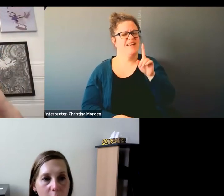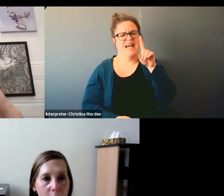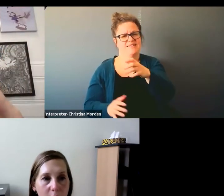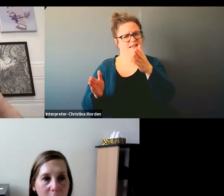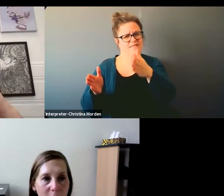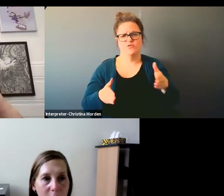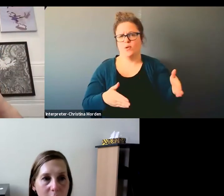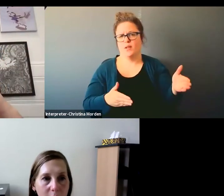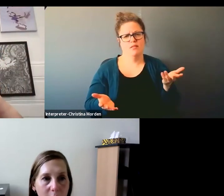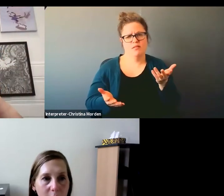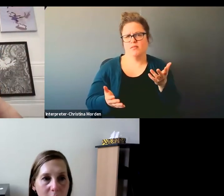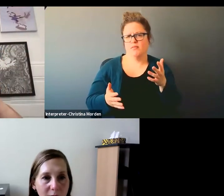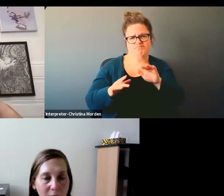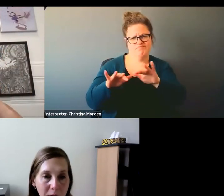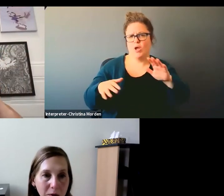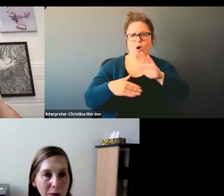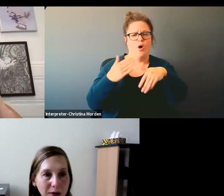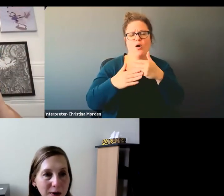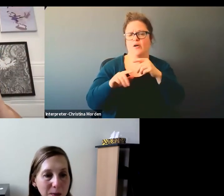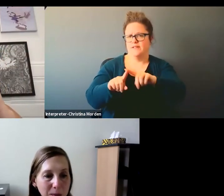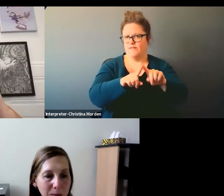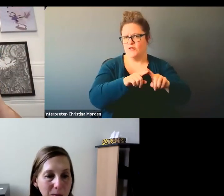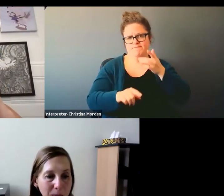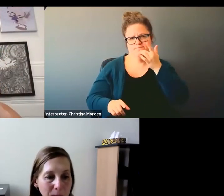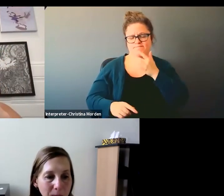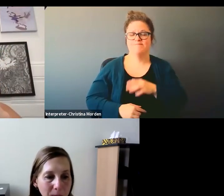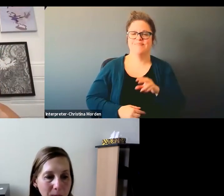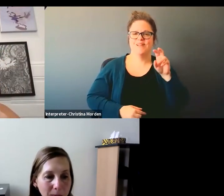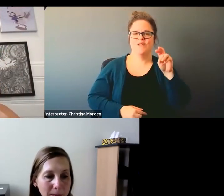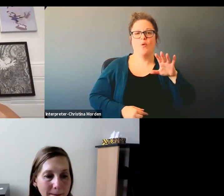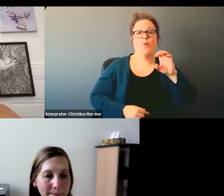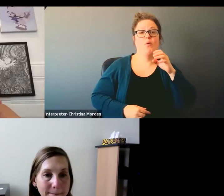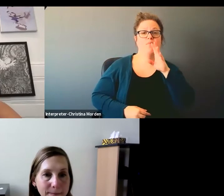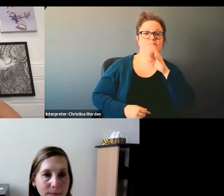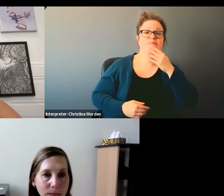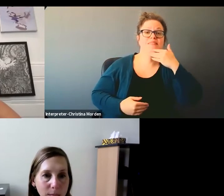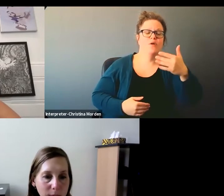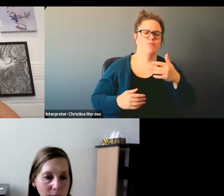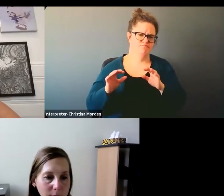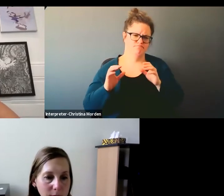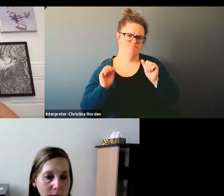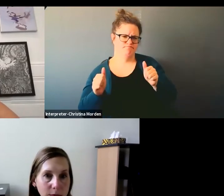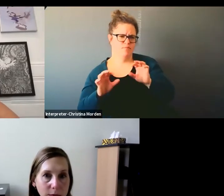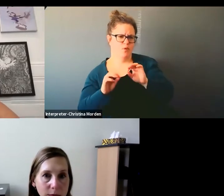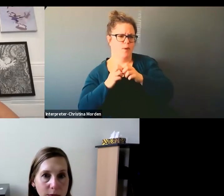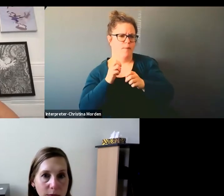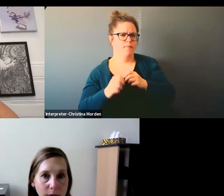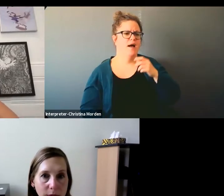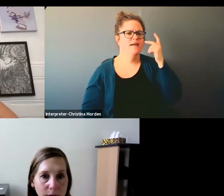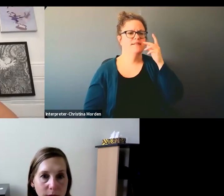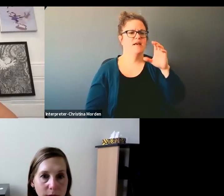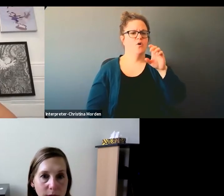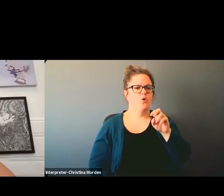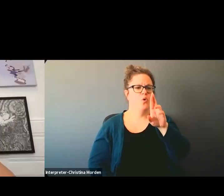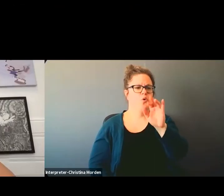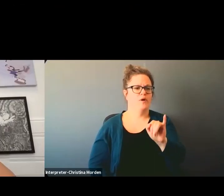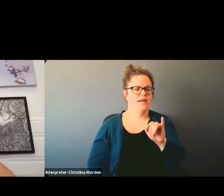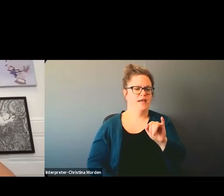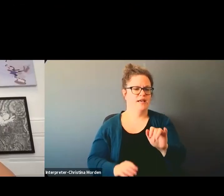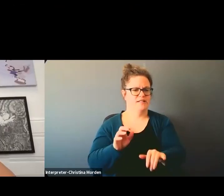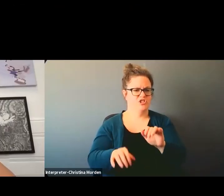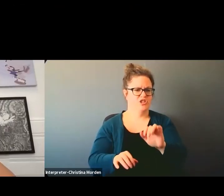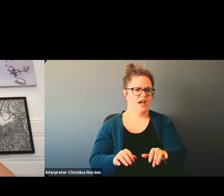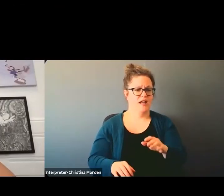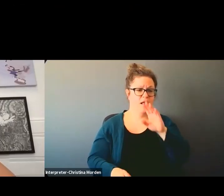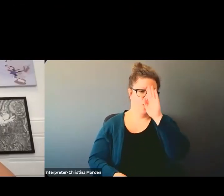different about what they like. Cool, thank you. No problem. And I see Koi J says, hi, Jenel,